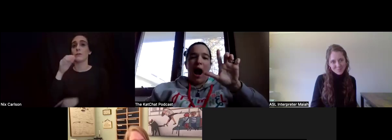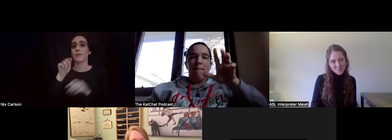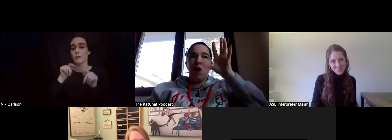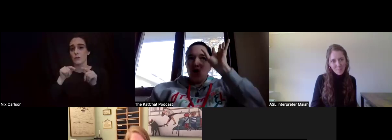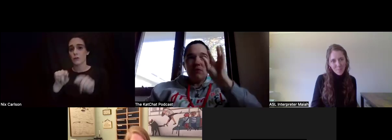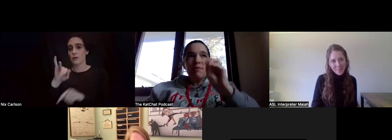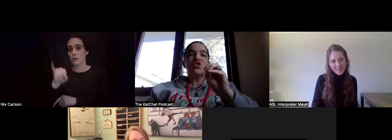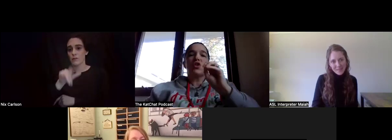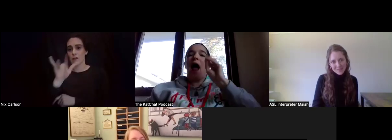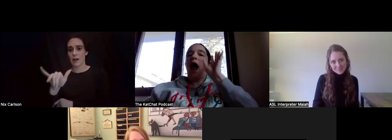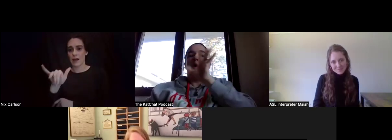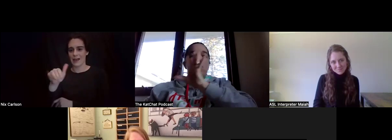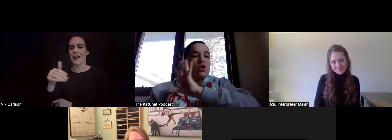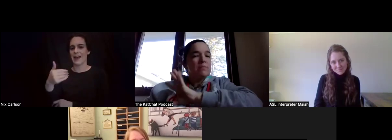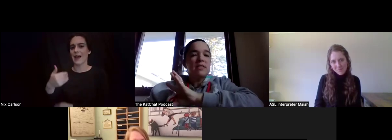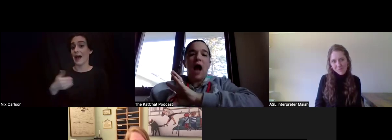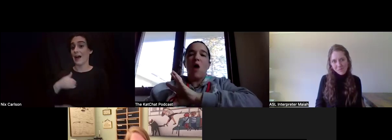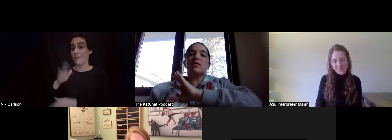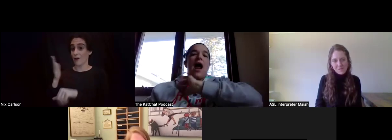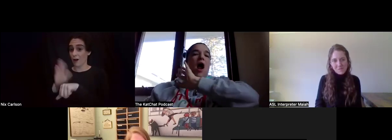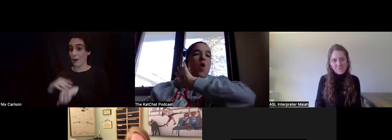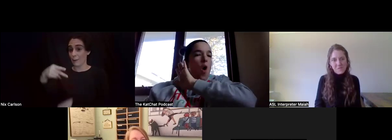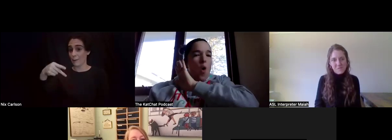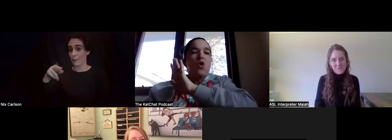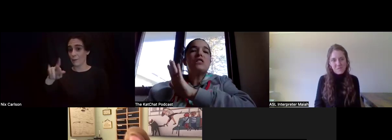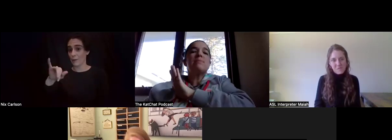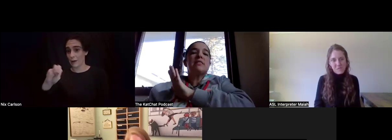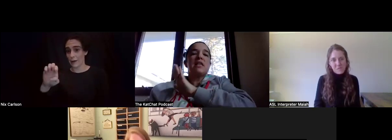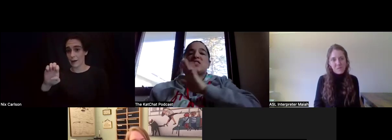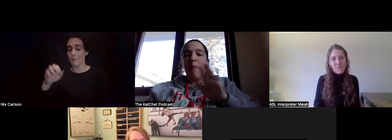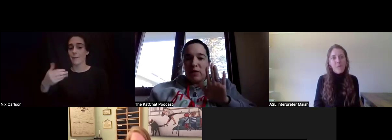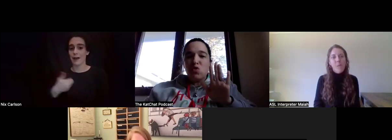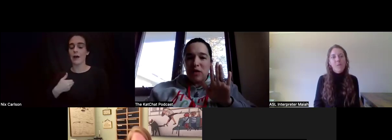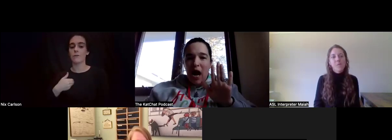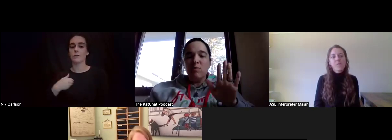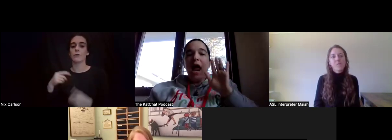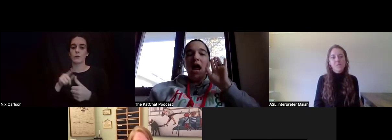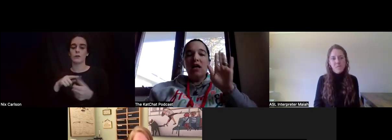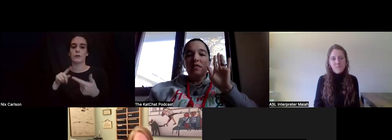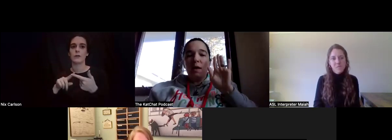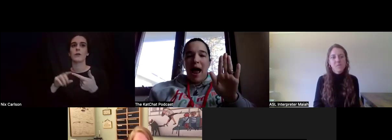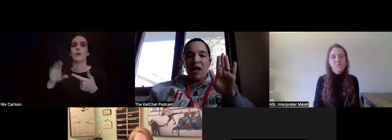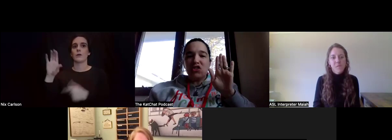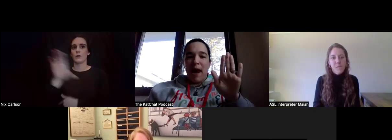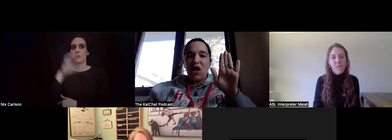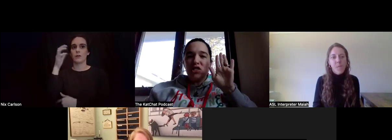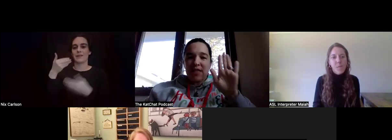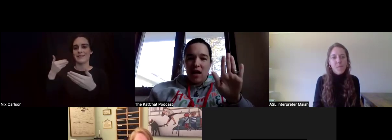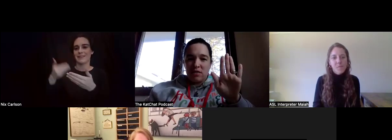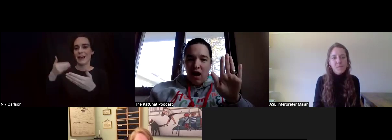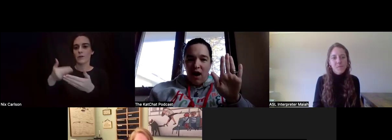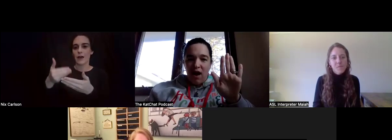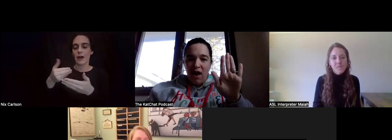it on Prime. Christmas in July or the Christmas Countdown or Christmas Theater that maybe two times in The